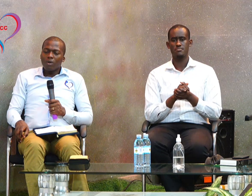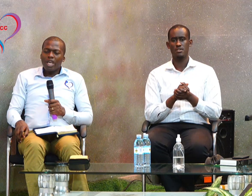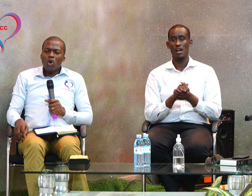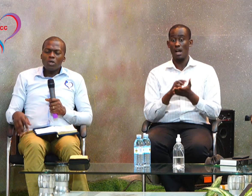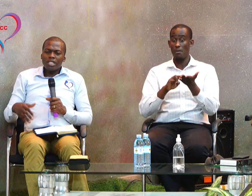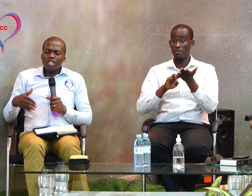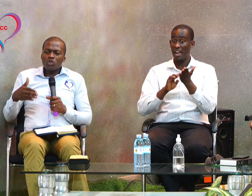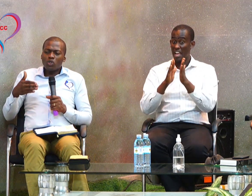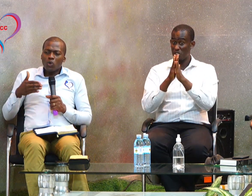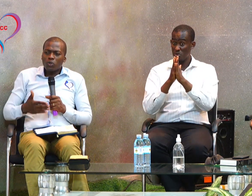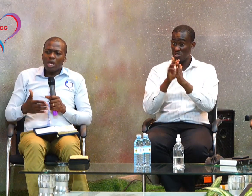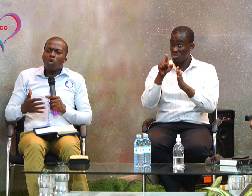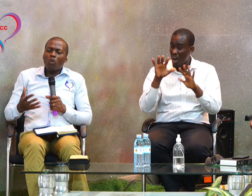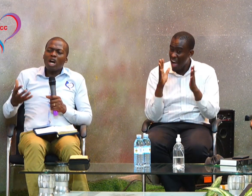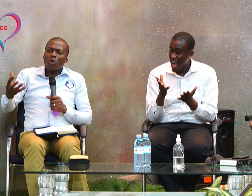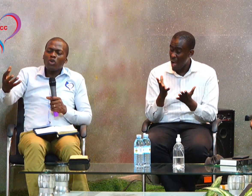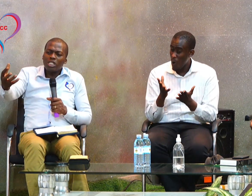you? And